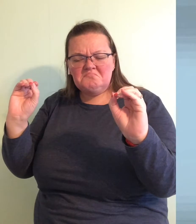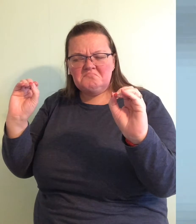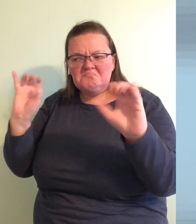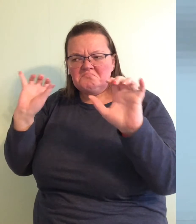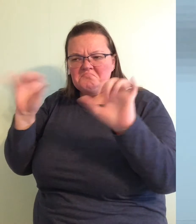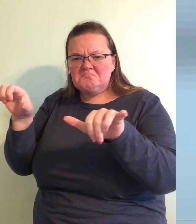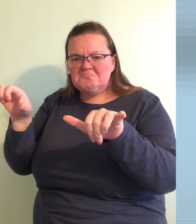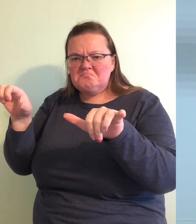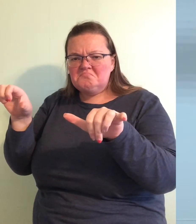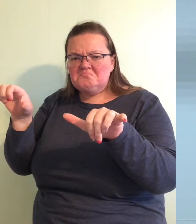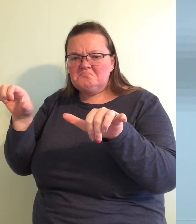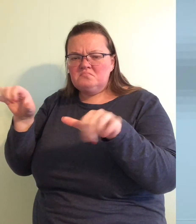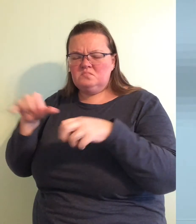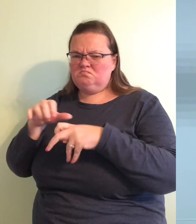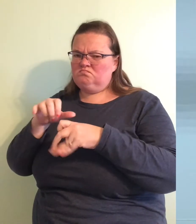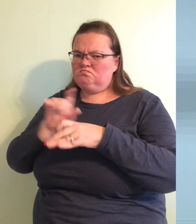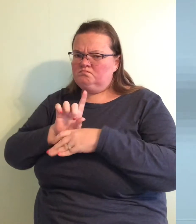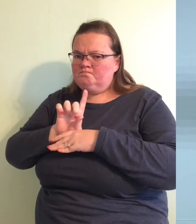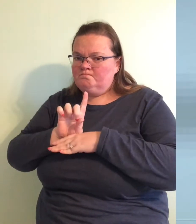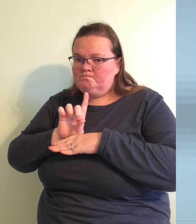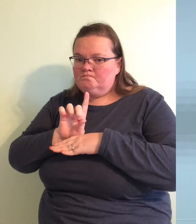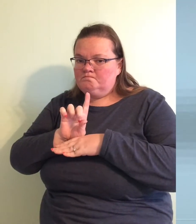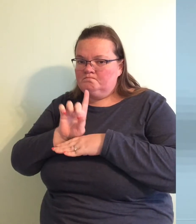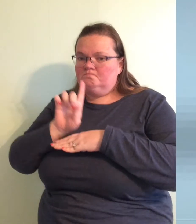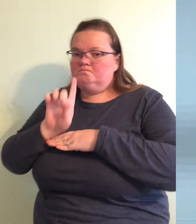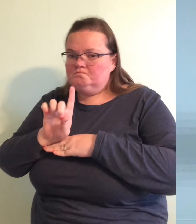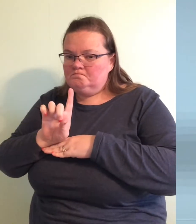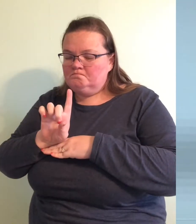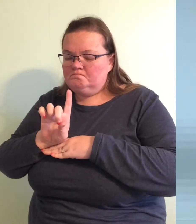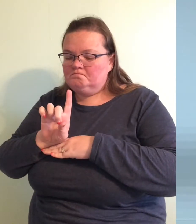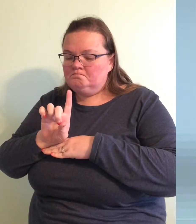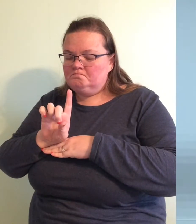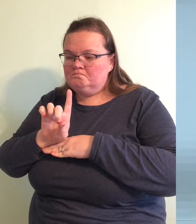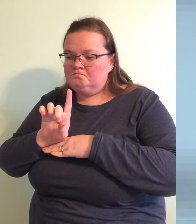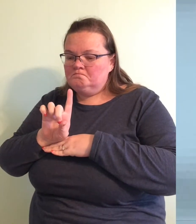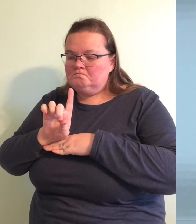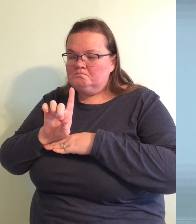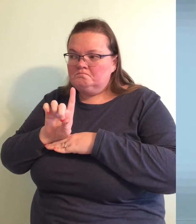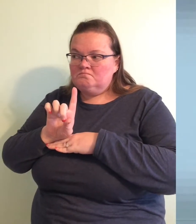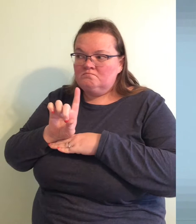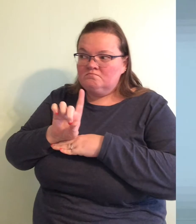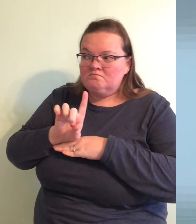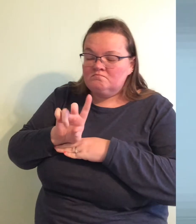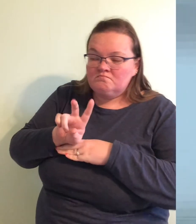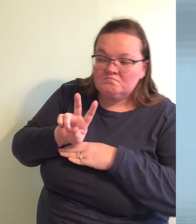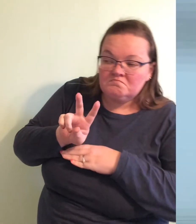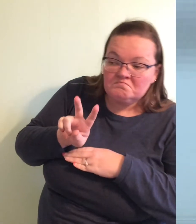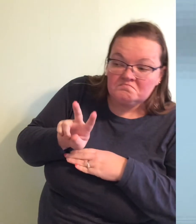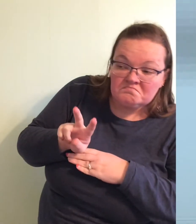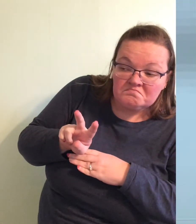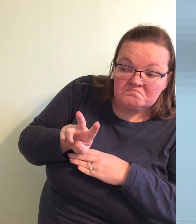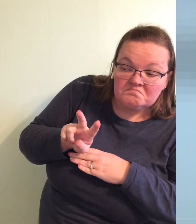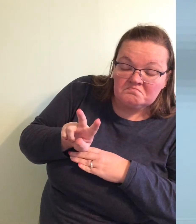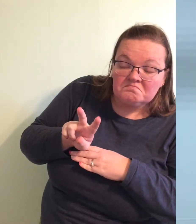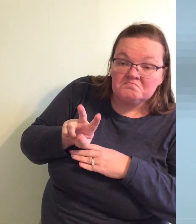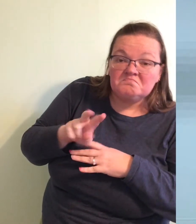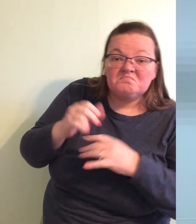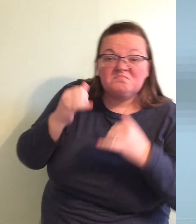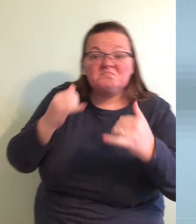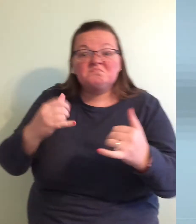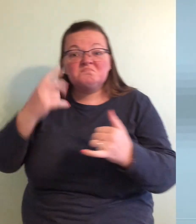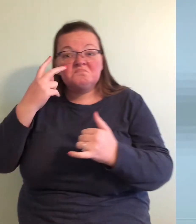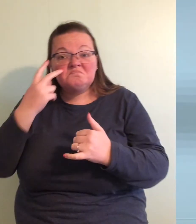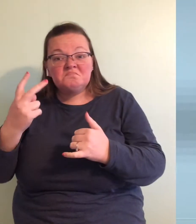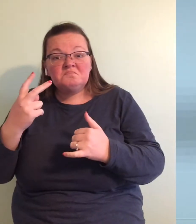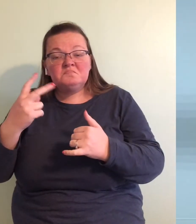it. Edmund now ventured a little nearer, still keeping to the shadows of the arch as much as he could. He now